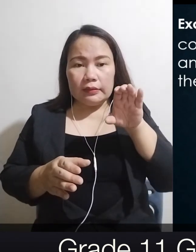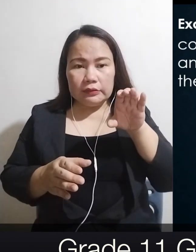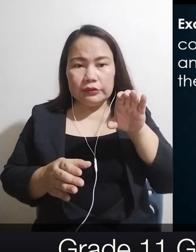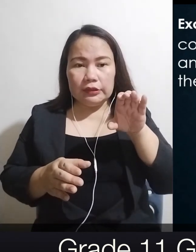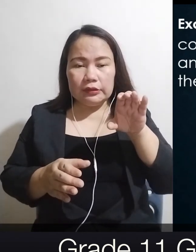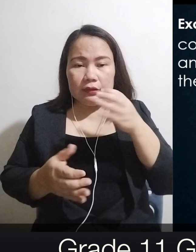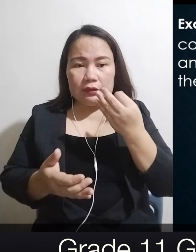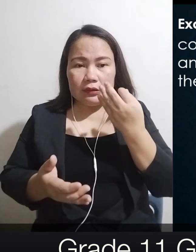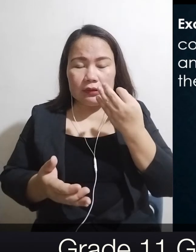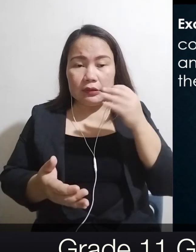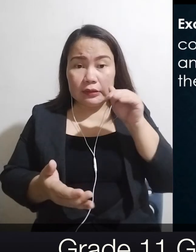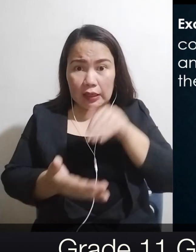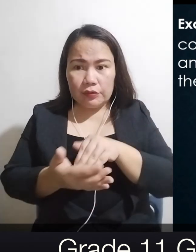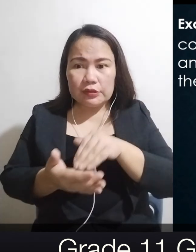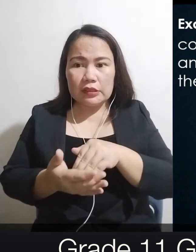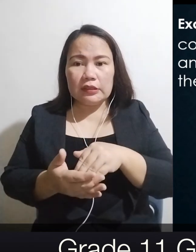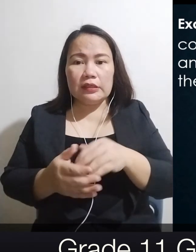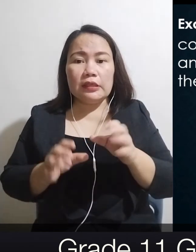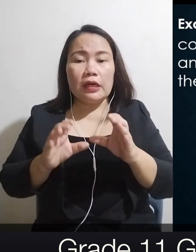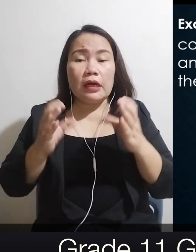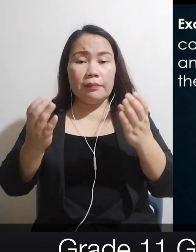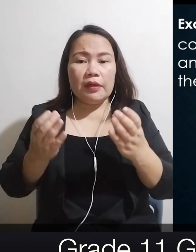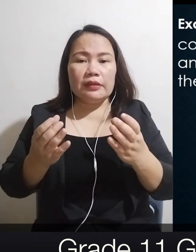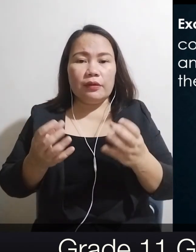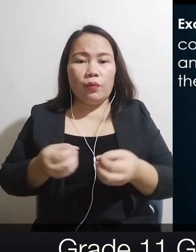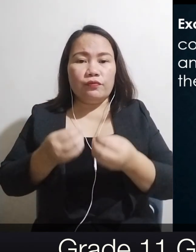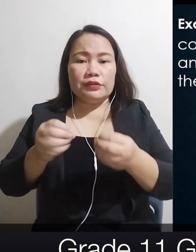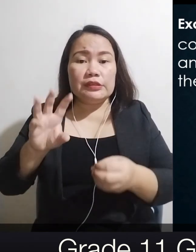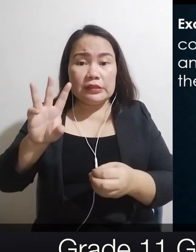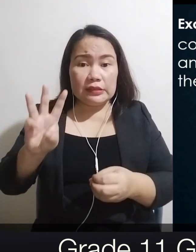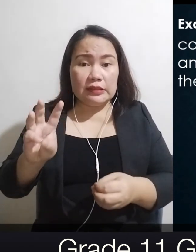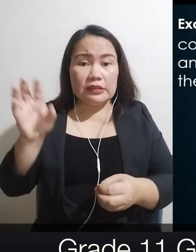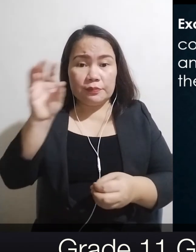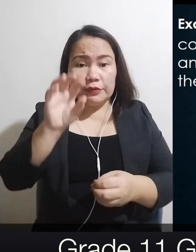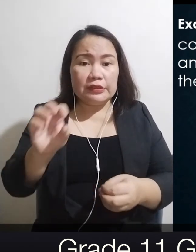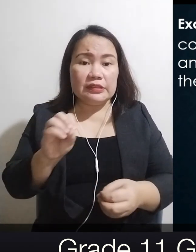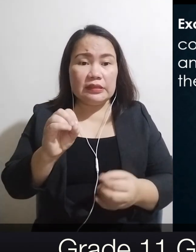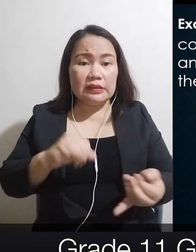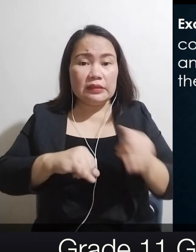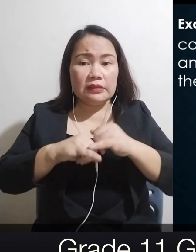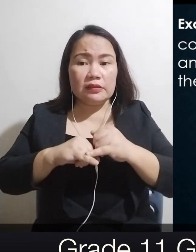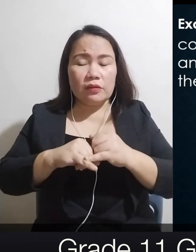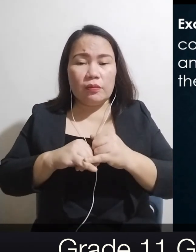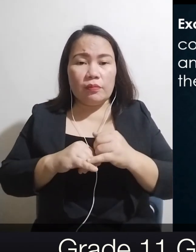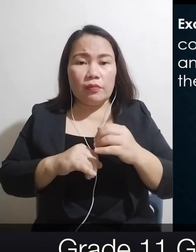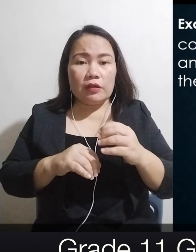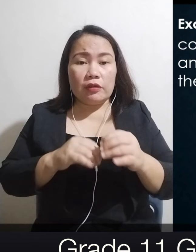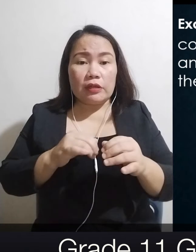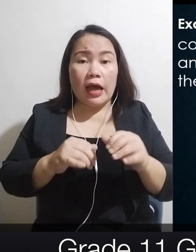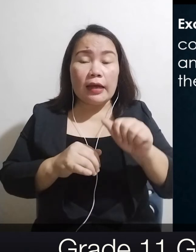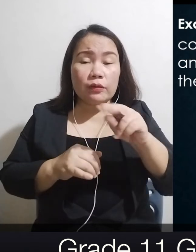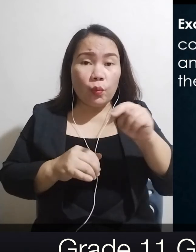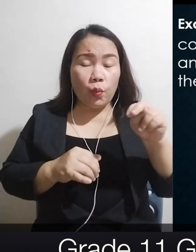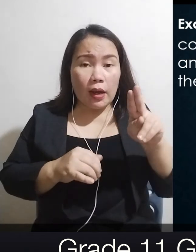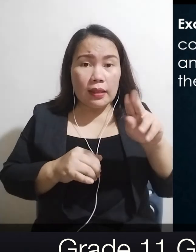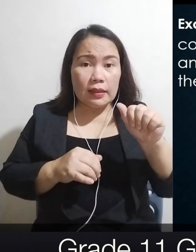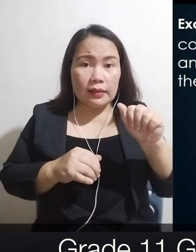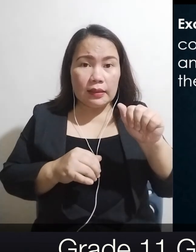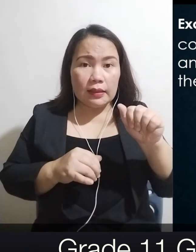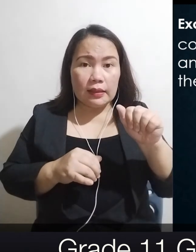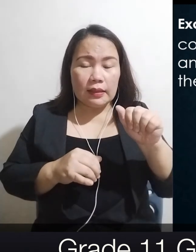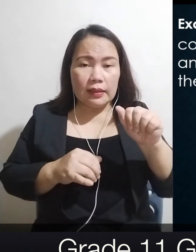compounded annually. How much will this investment be worth at the end of each year for the next 5 years?